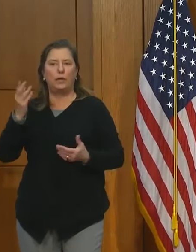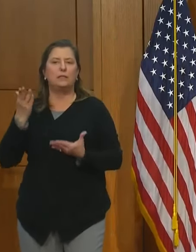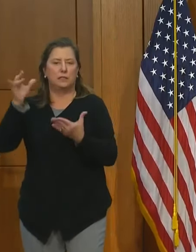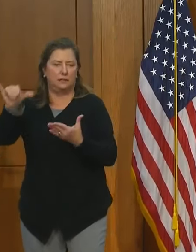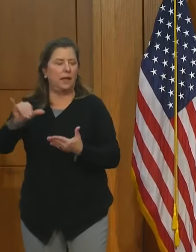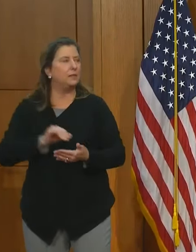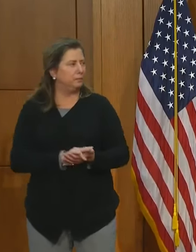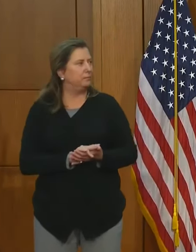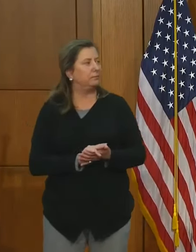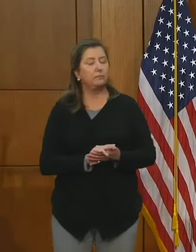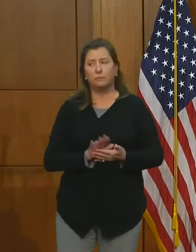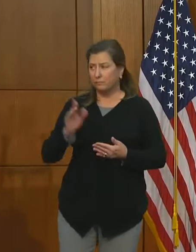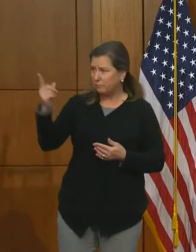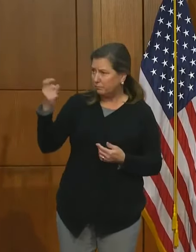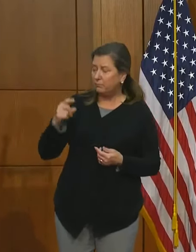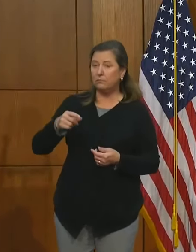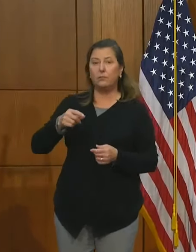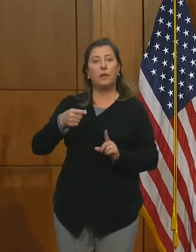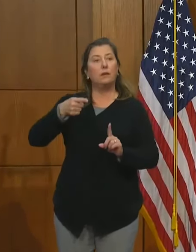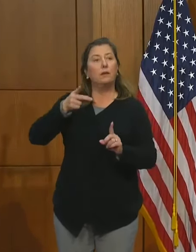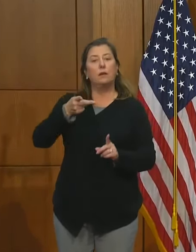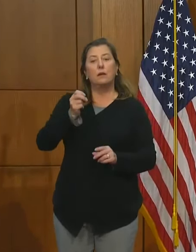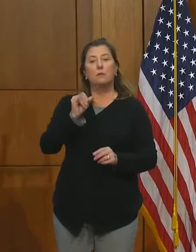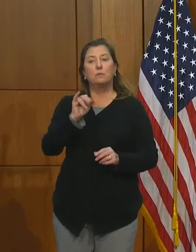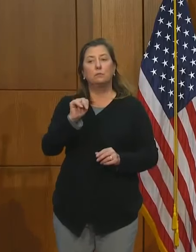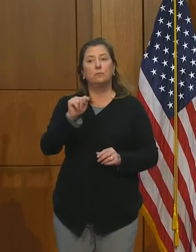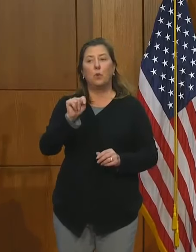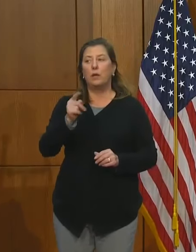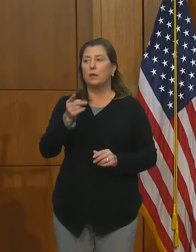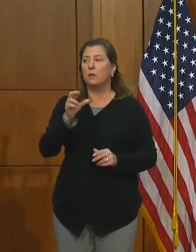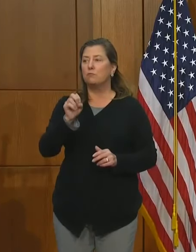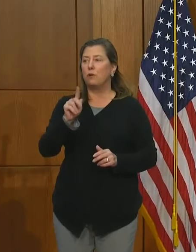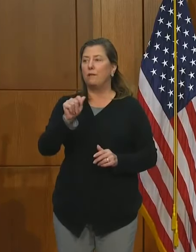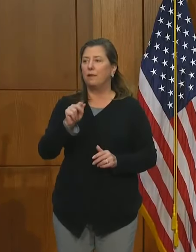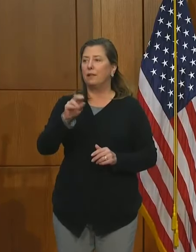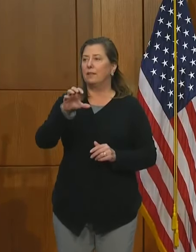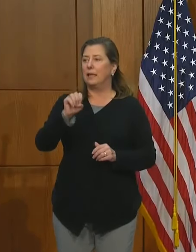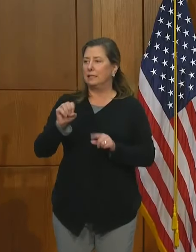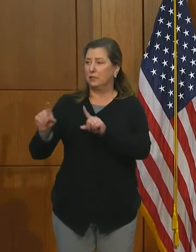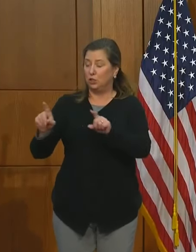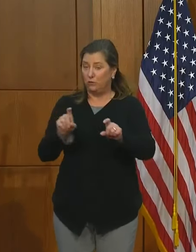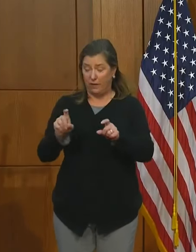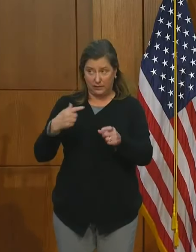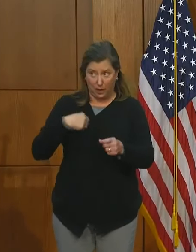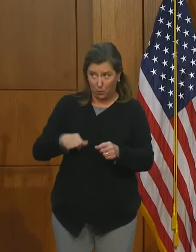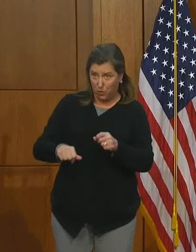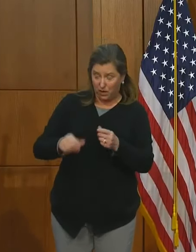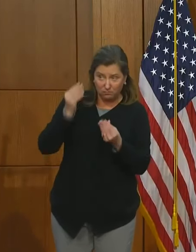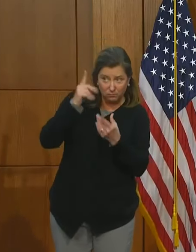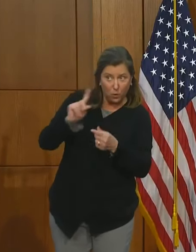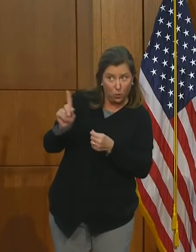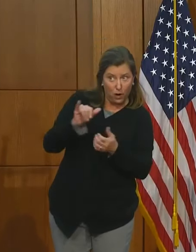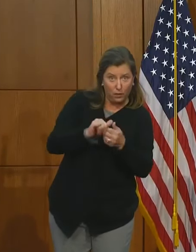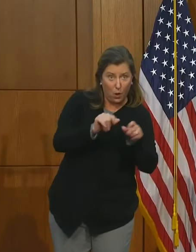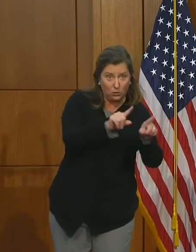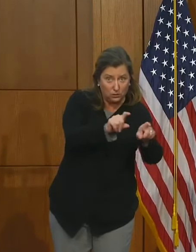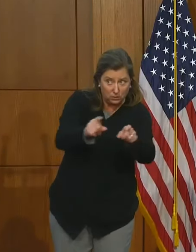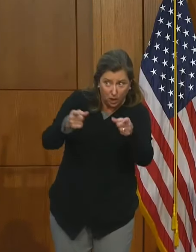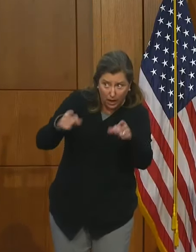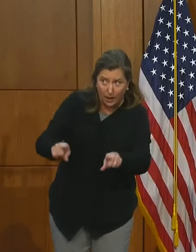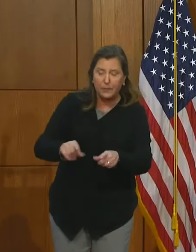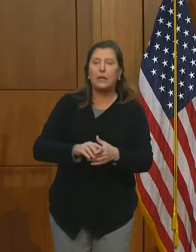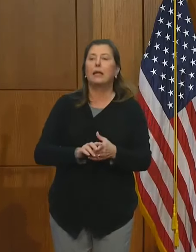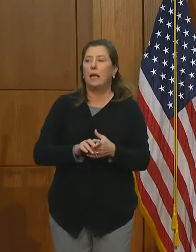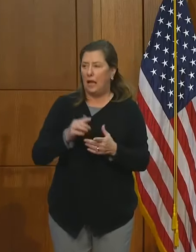Hi, the question is around our point prevalence surveys and if we can provide more information about where those surveys are taking place. I can